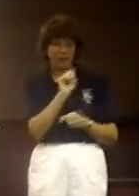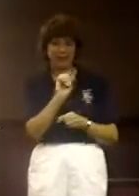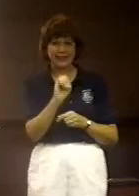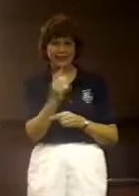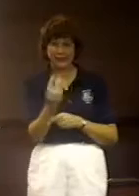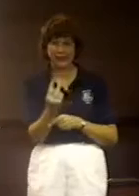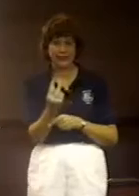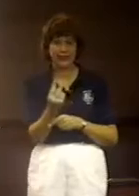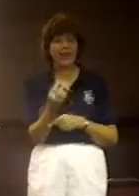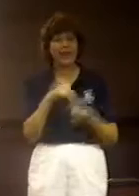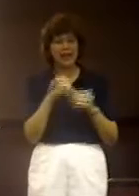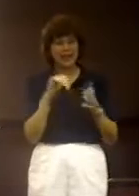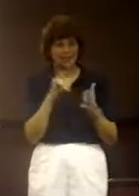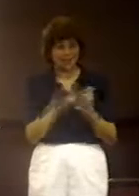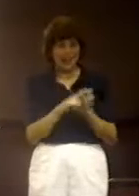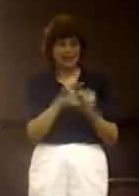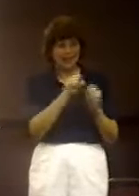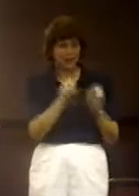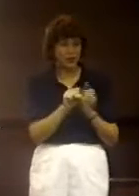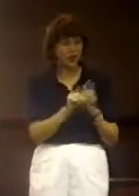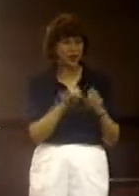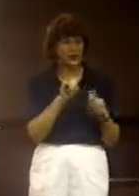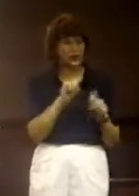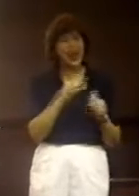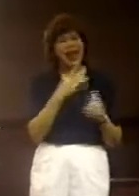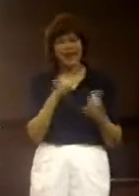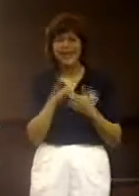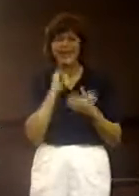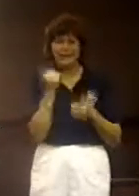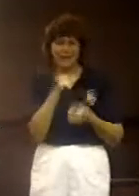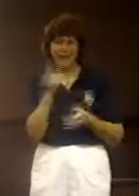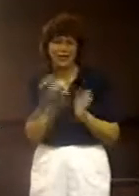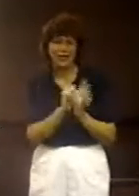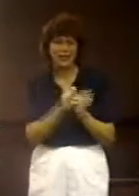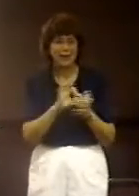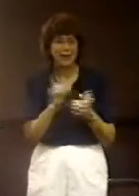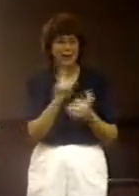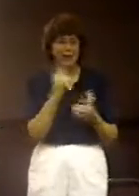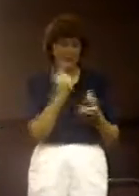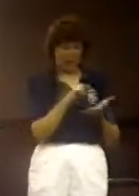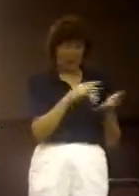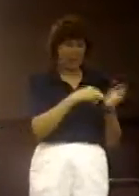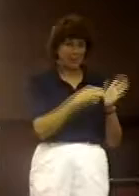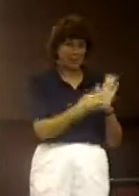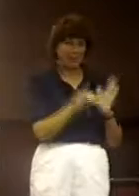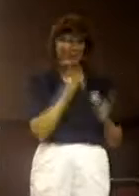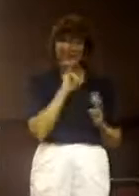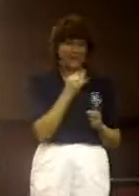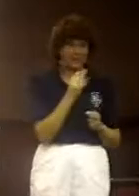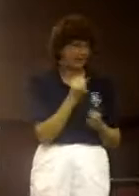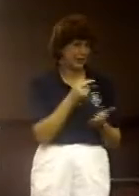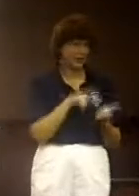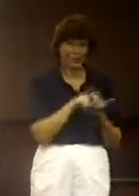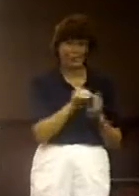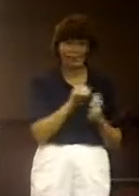C2 in that situation, so that and that's another example of where the meaning isn't real